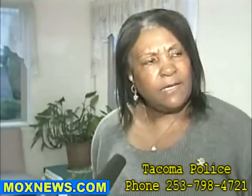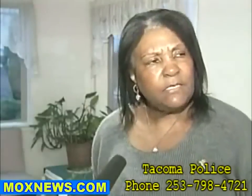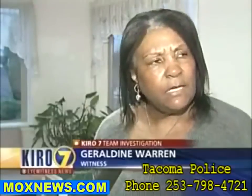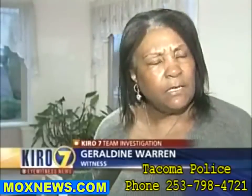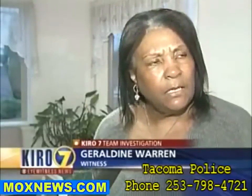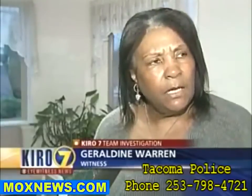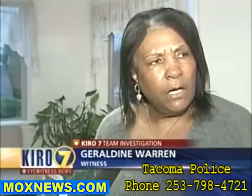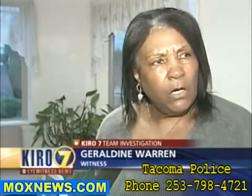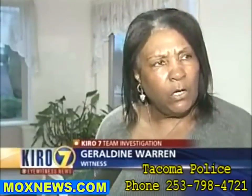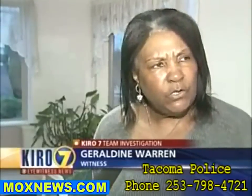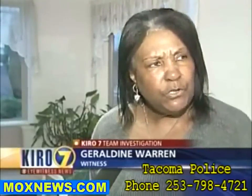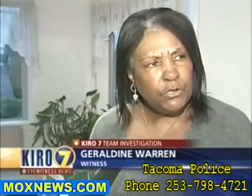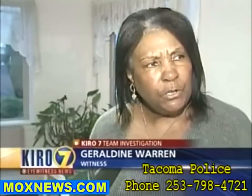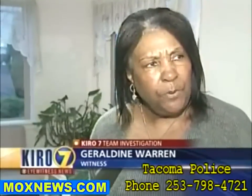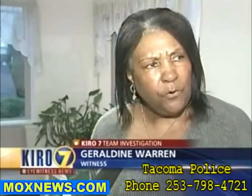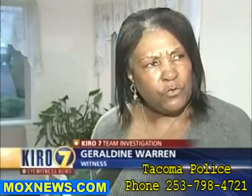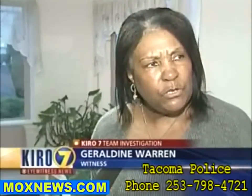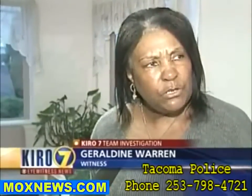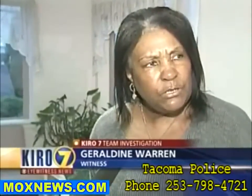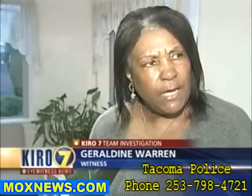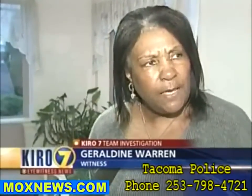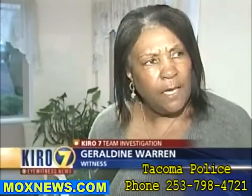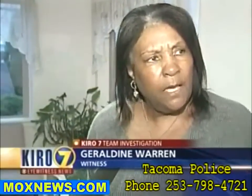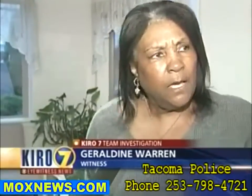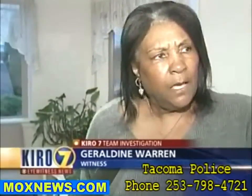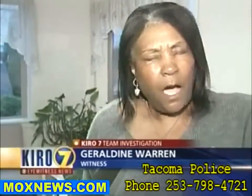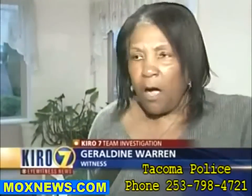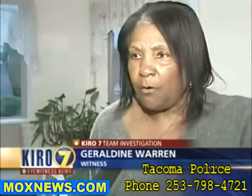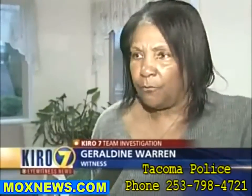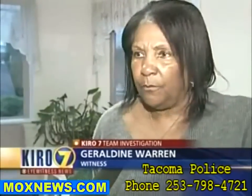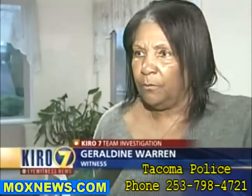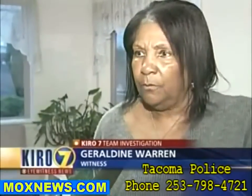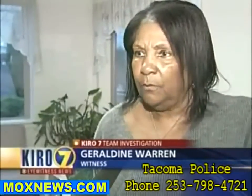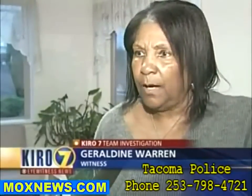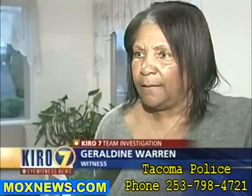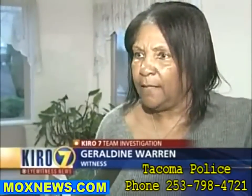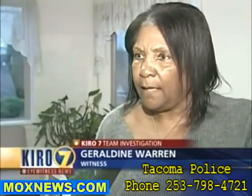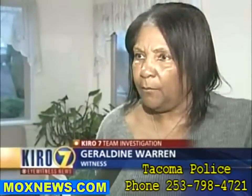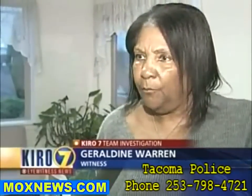I said, aren't you supposed to say, how, like that?